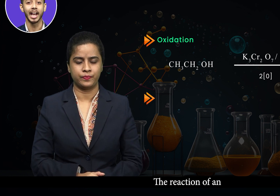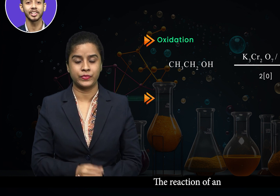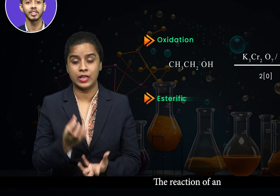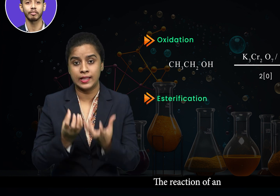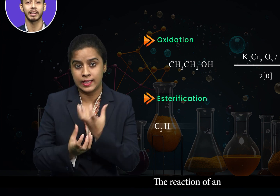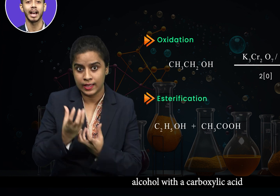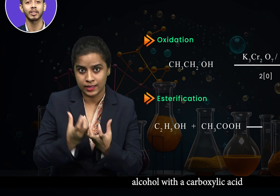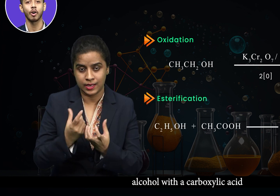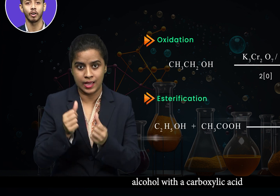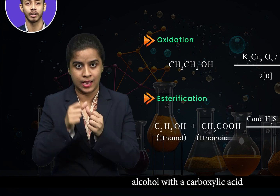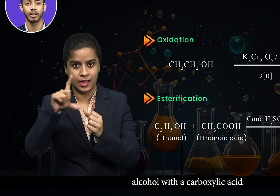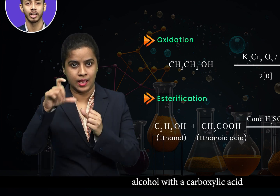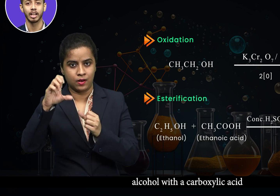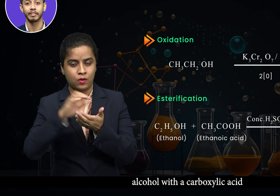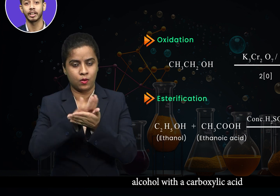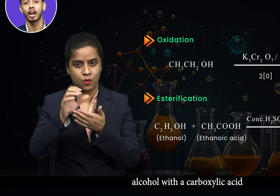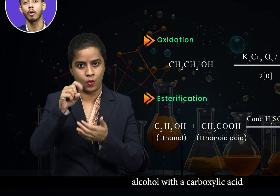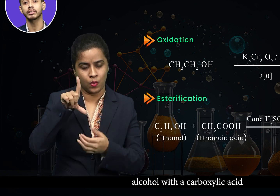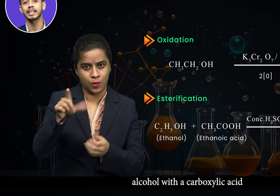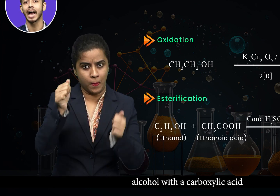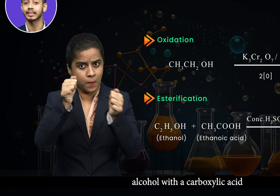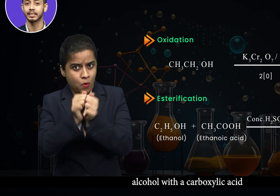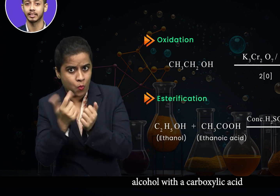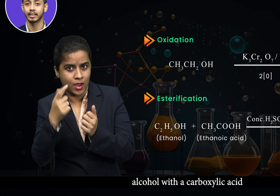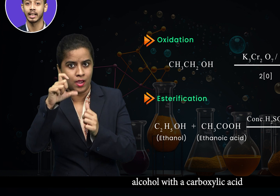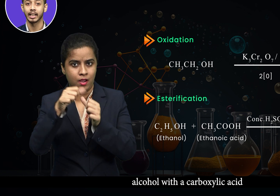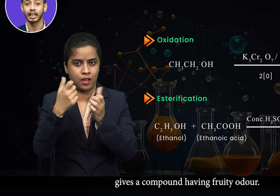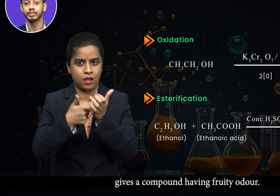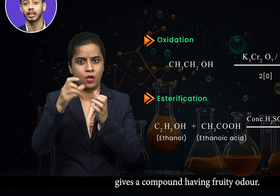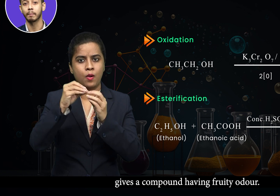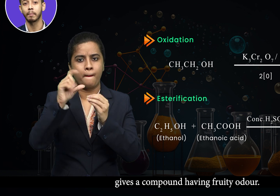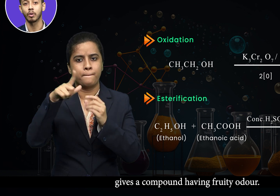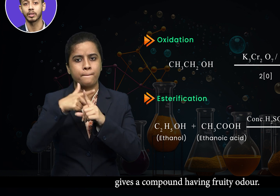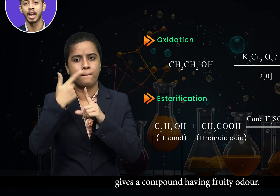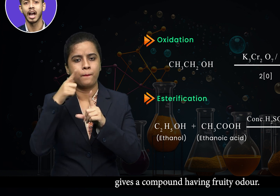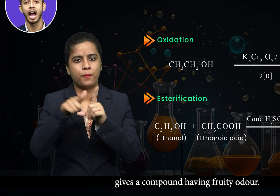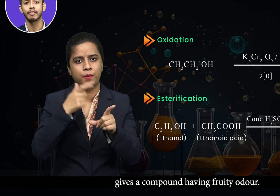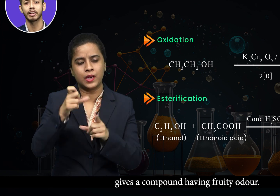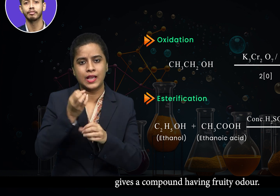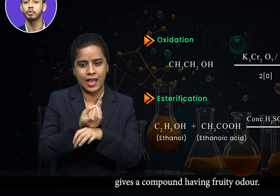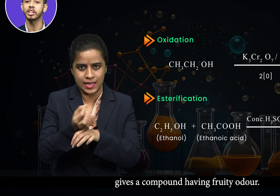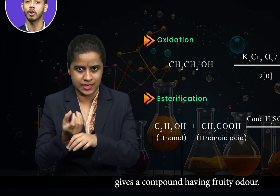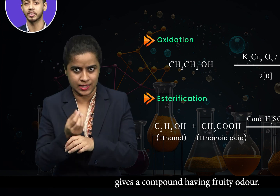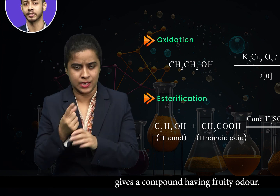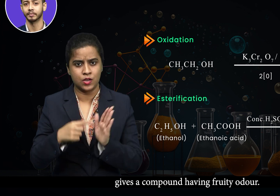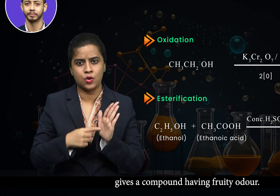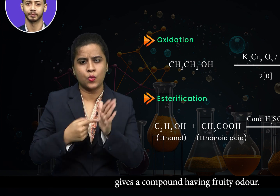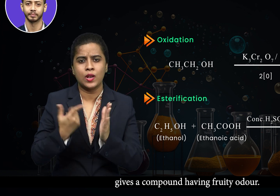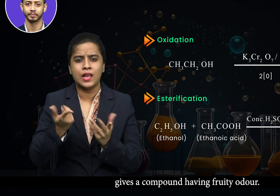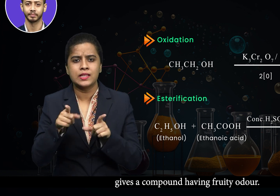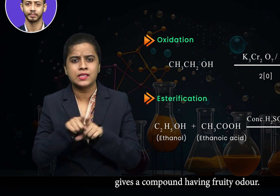The reaction of an alcohol with a carboxylic acid gives a compound having a fruity odor.